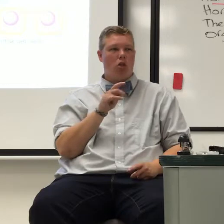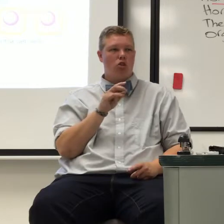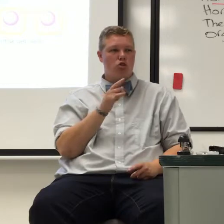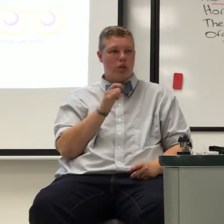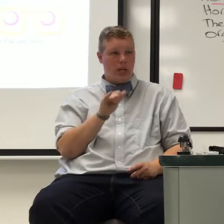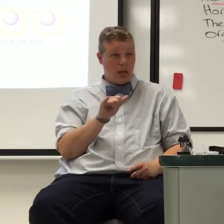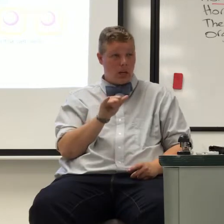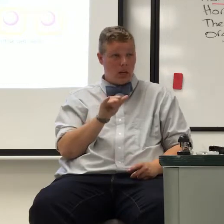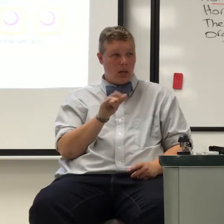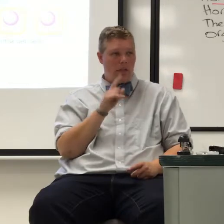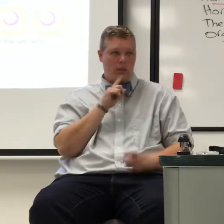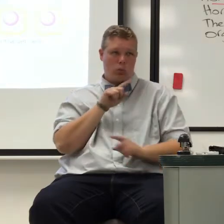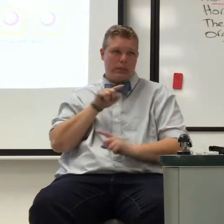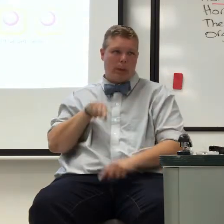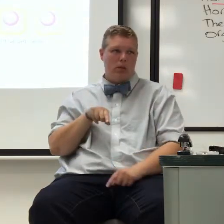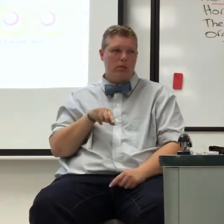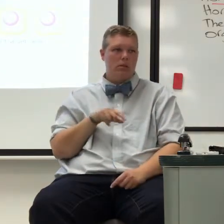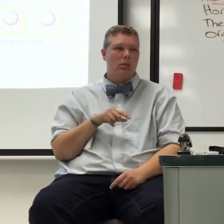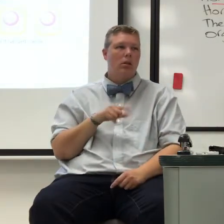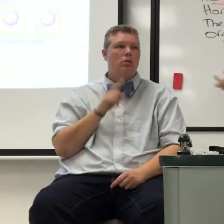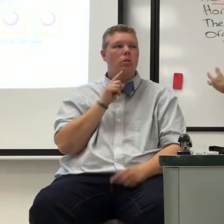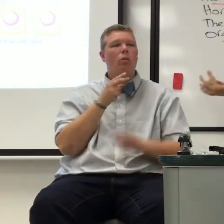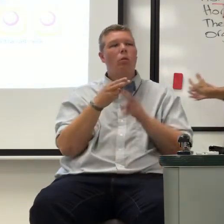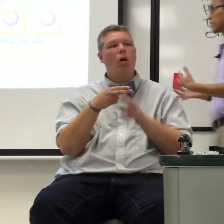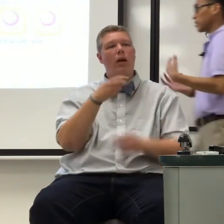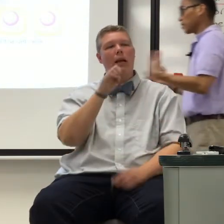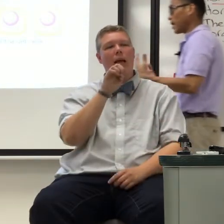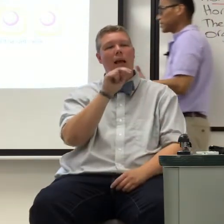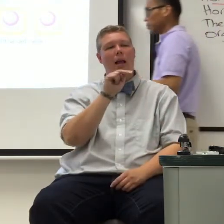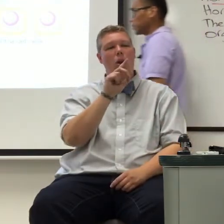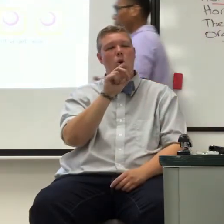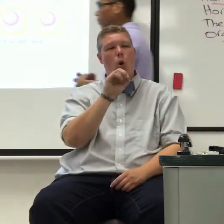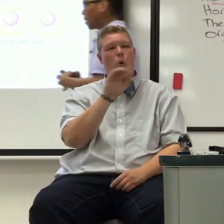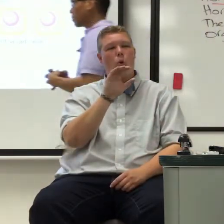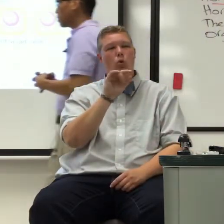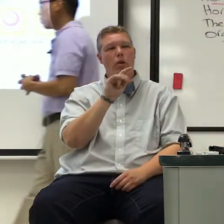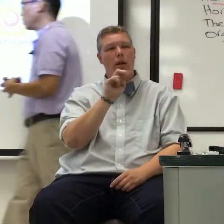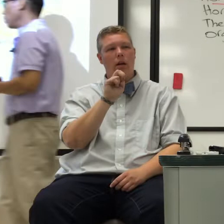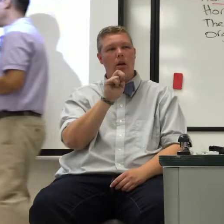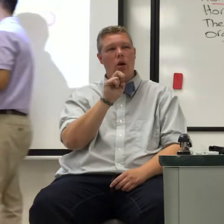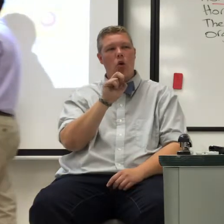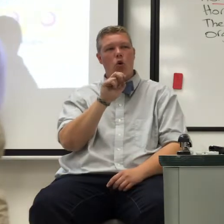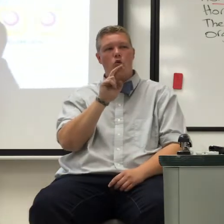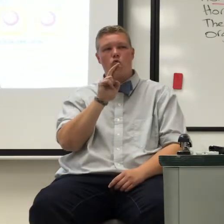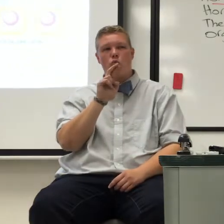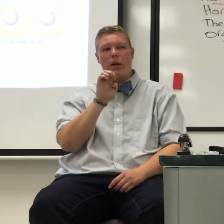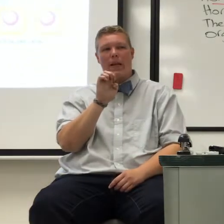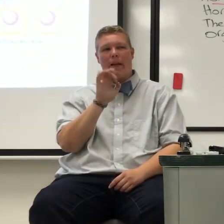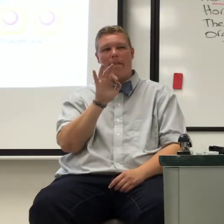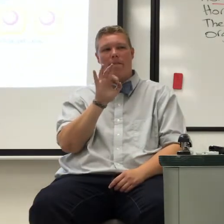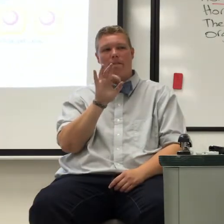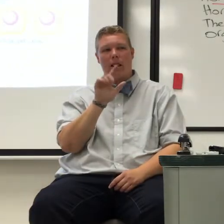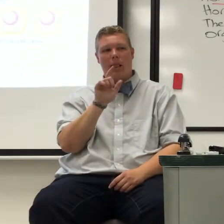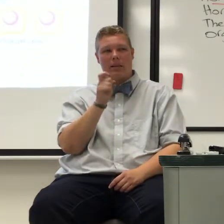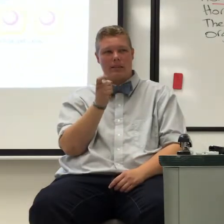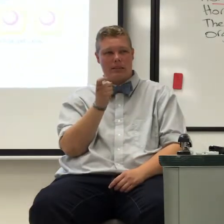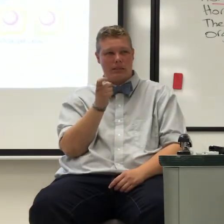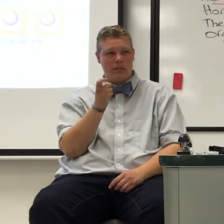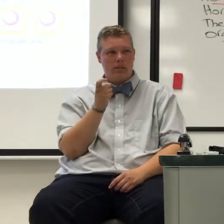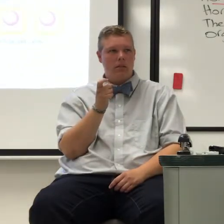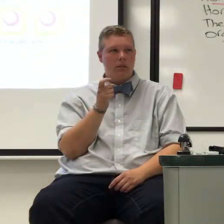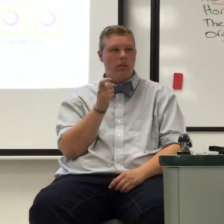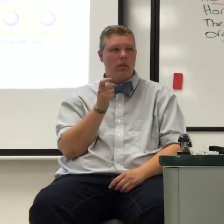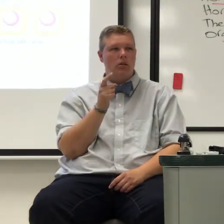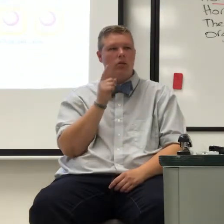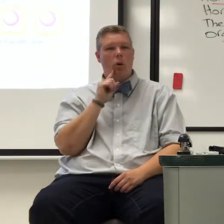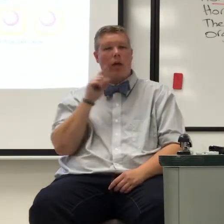these endocrine reflexes. And this is the process. The gland secretes a hormone. It affects something far